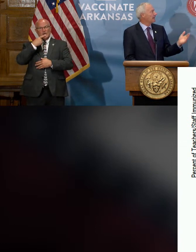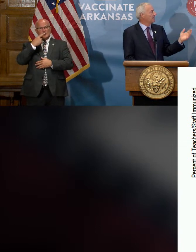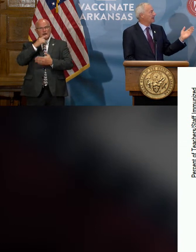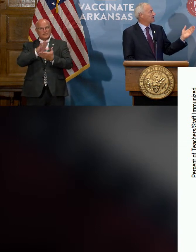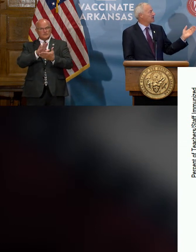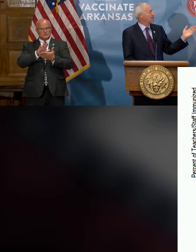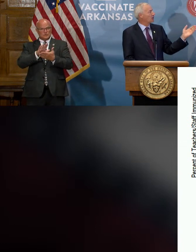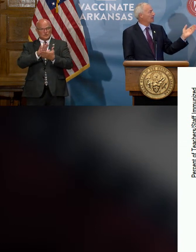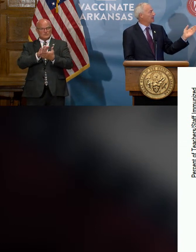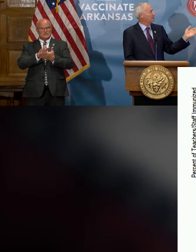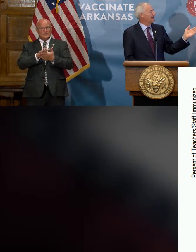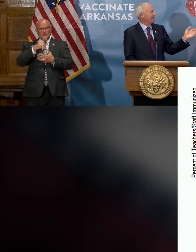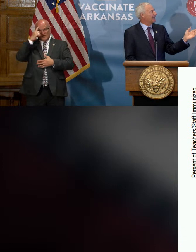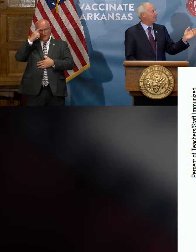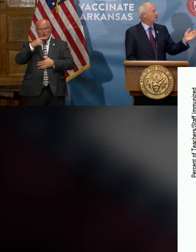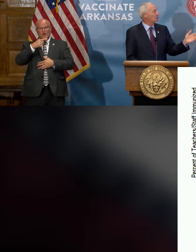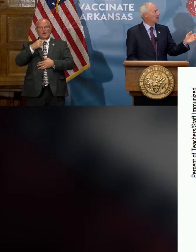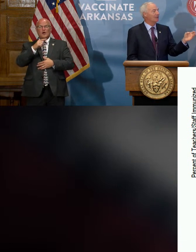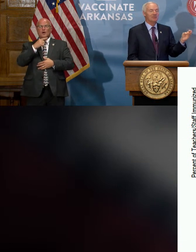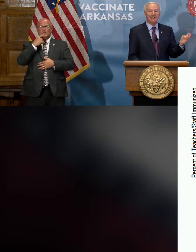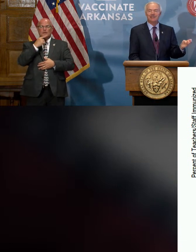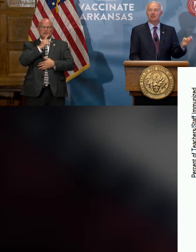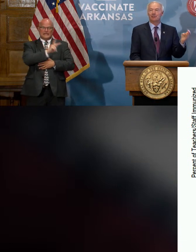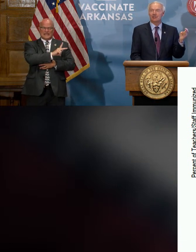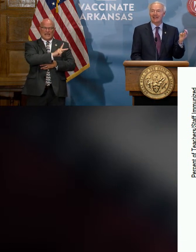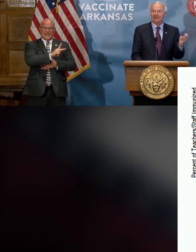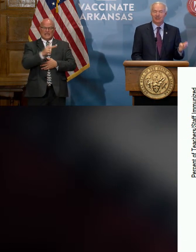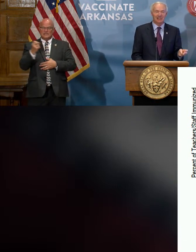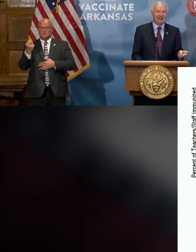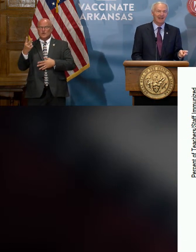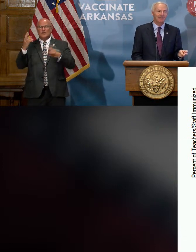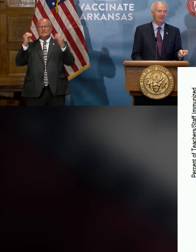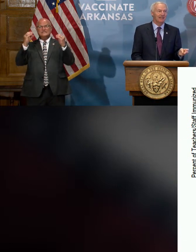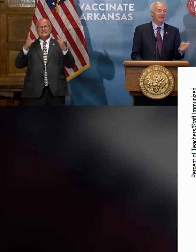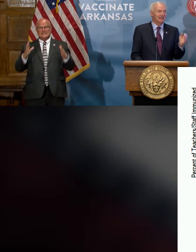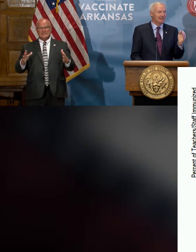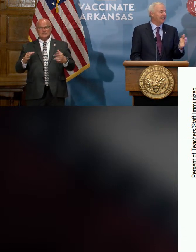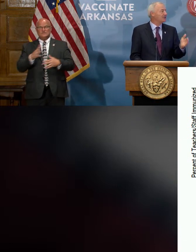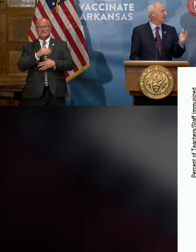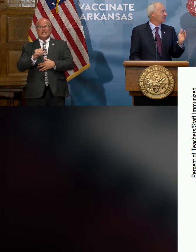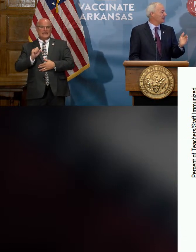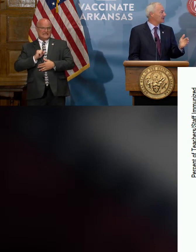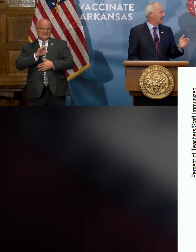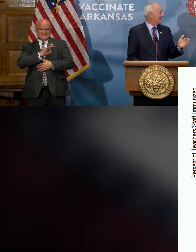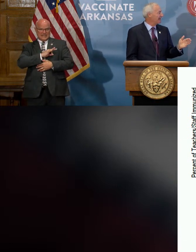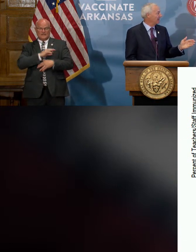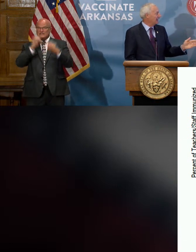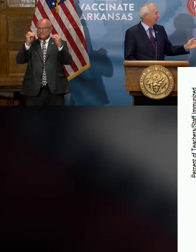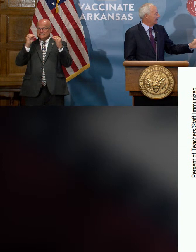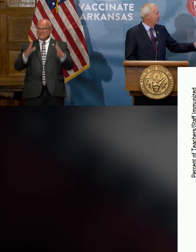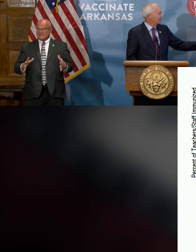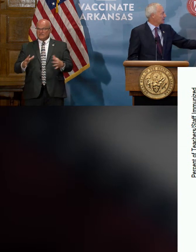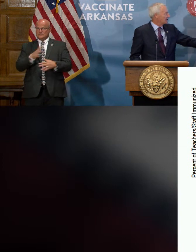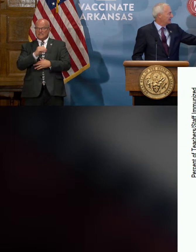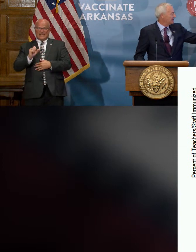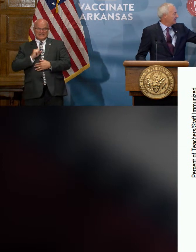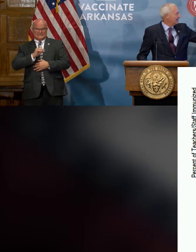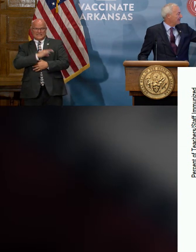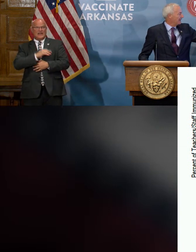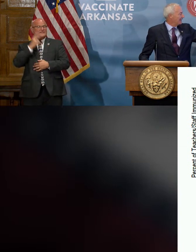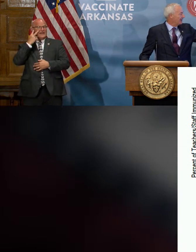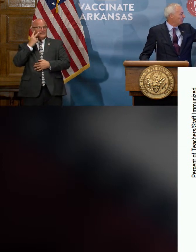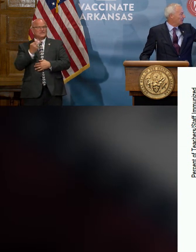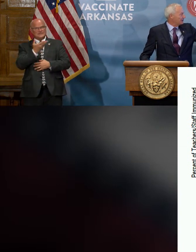schools. This is for our public K through 12 teachers and staff. Teachers and staff, and you can